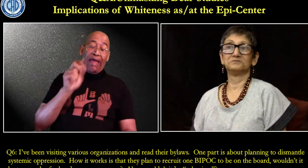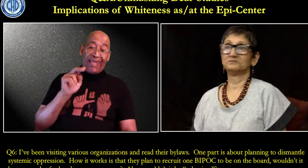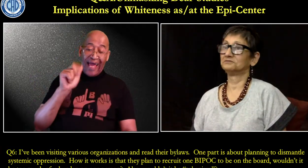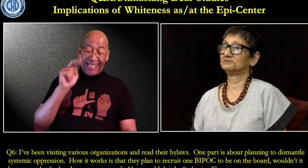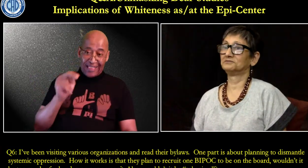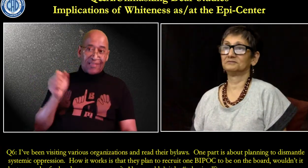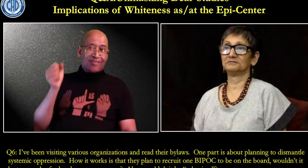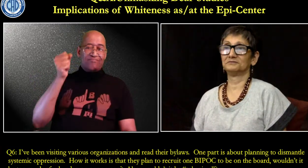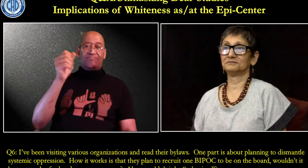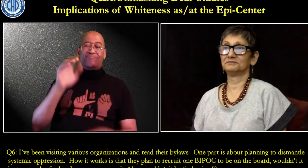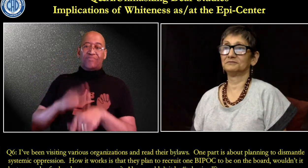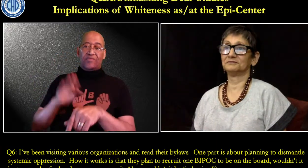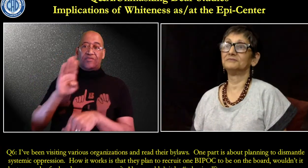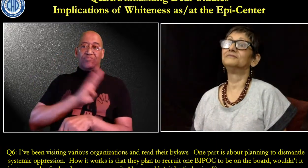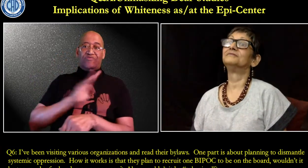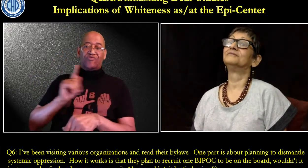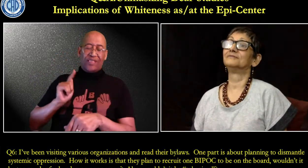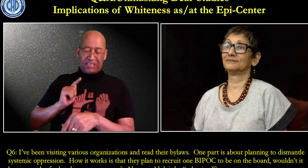life.